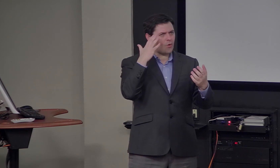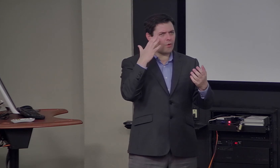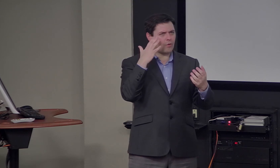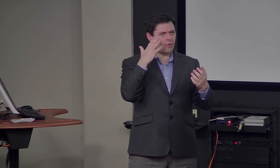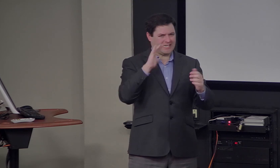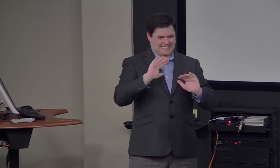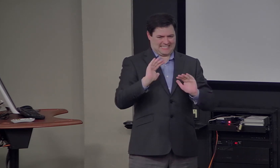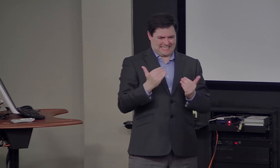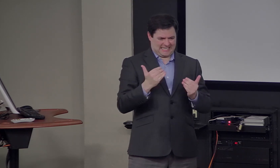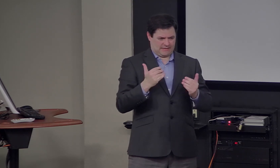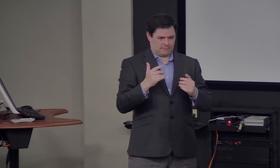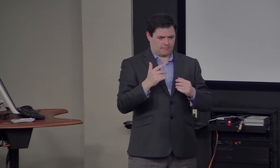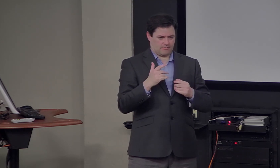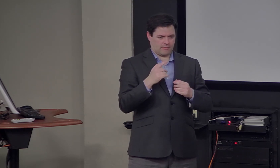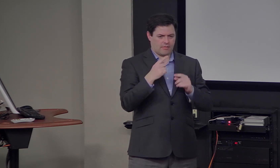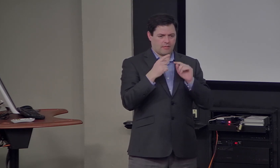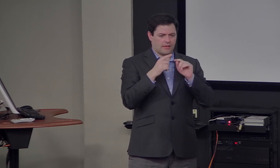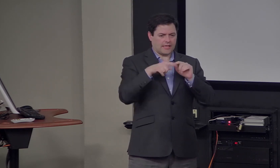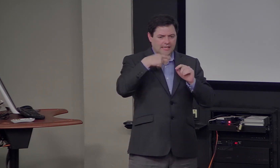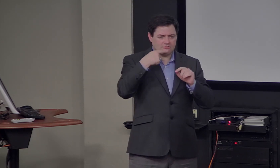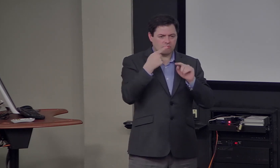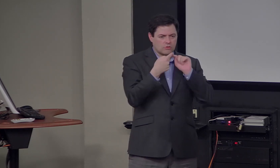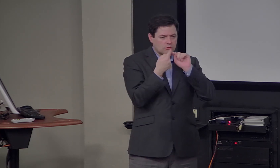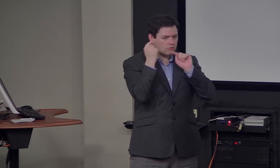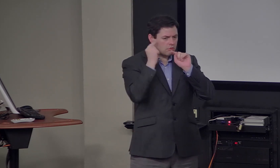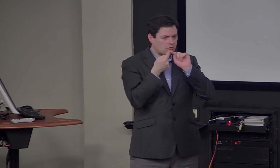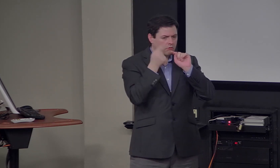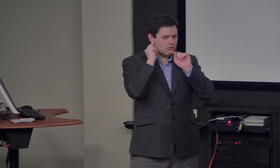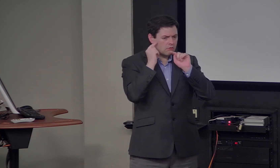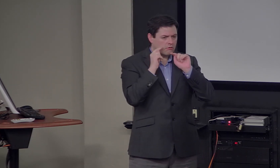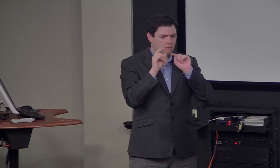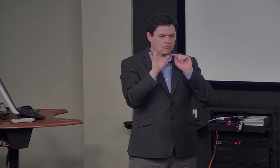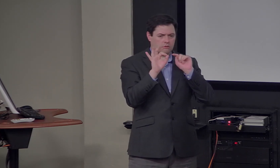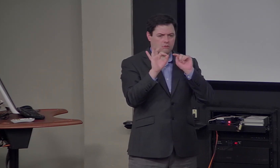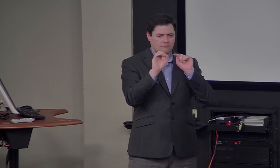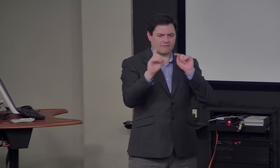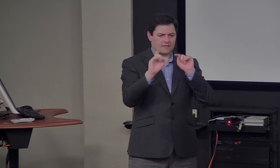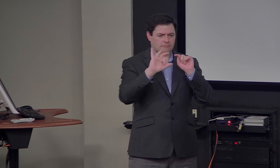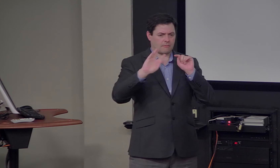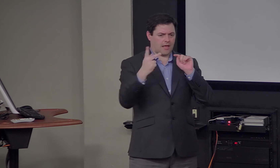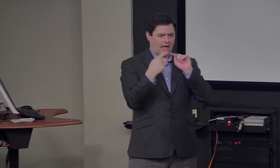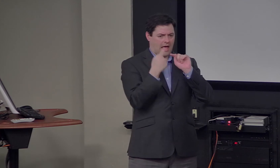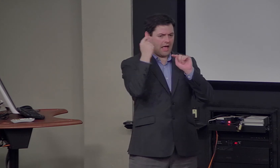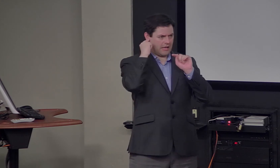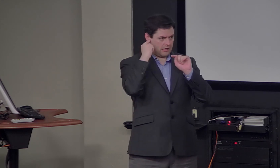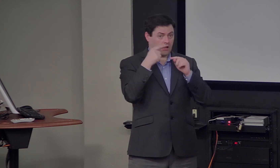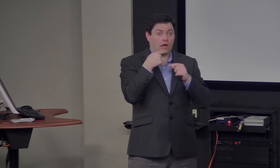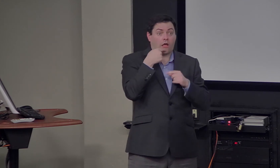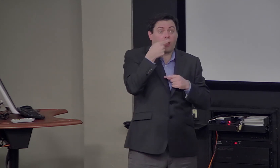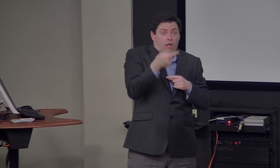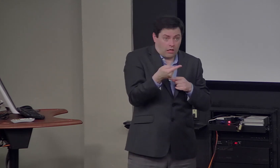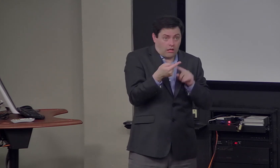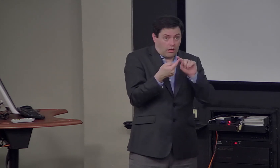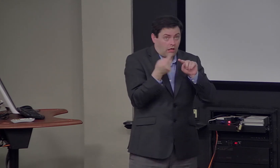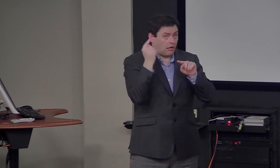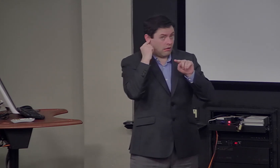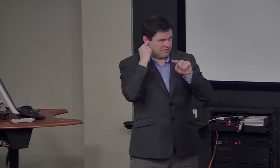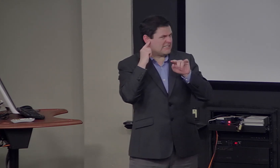we translate that into a visual language? It seems as if the ability to have that back channel feedback that